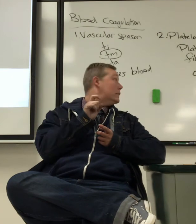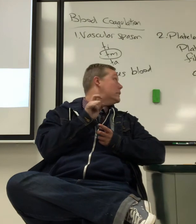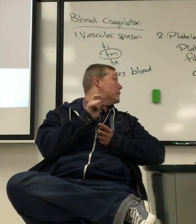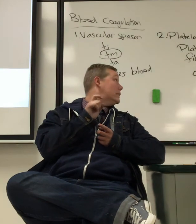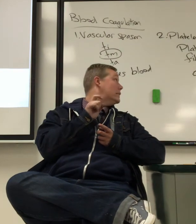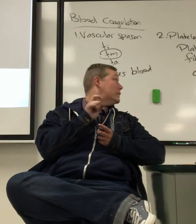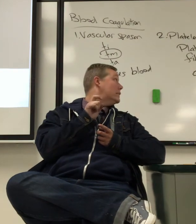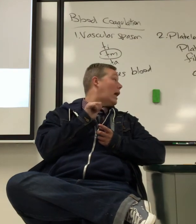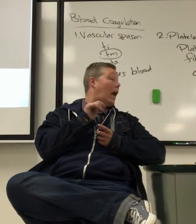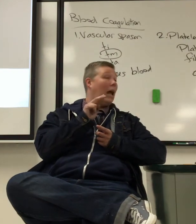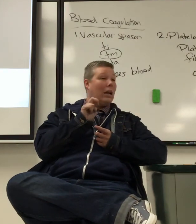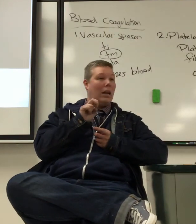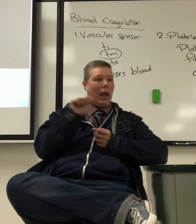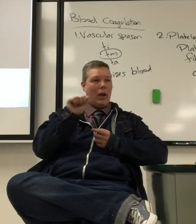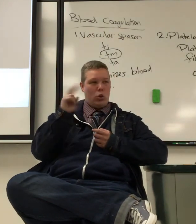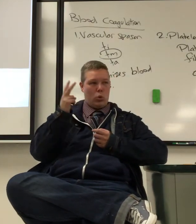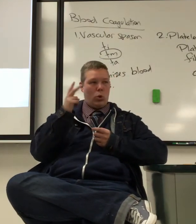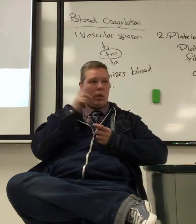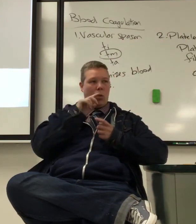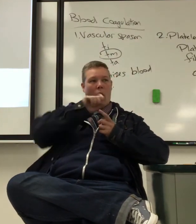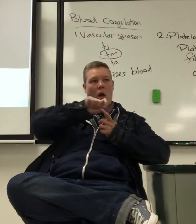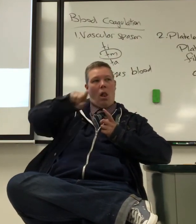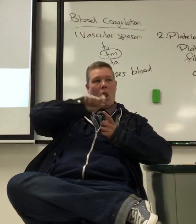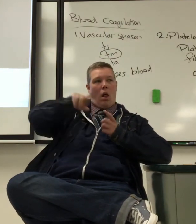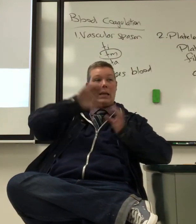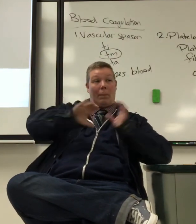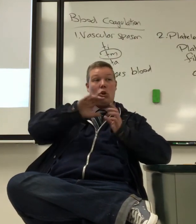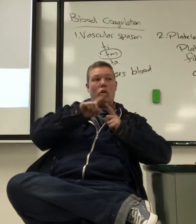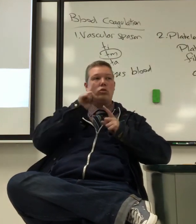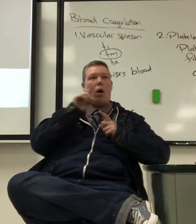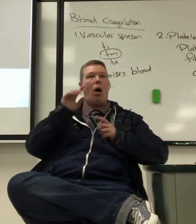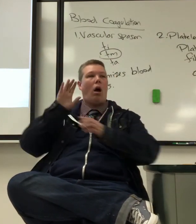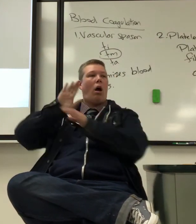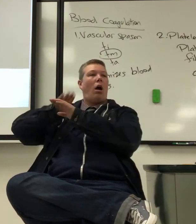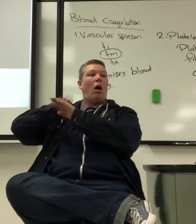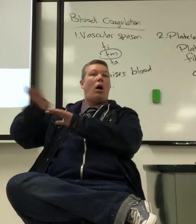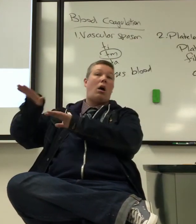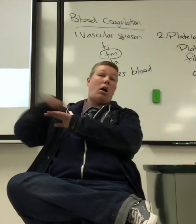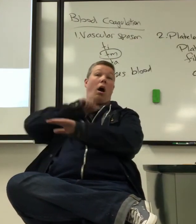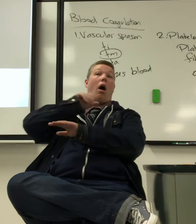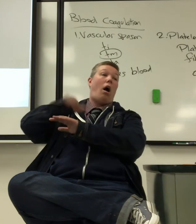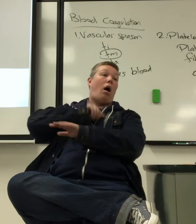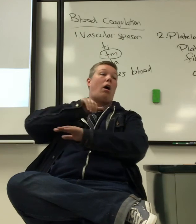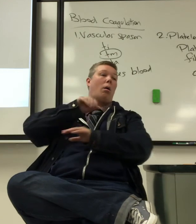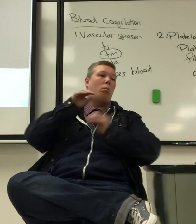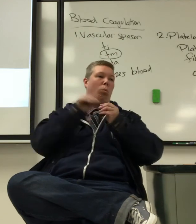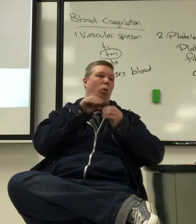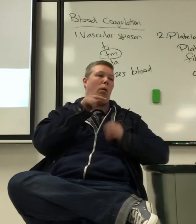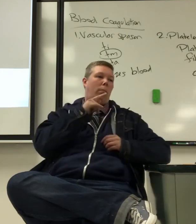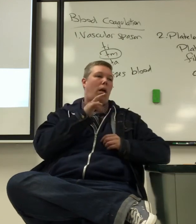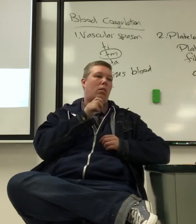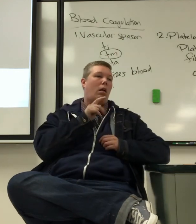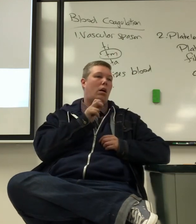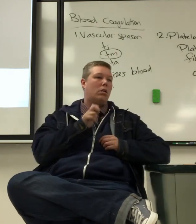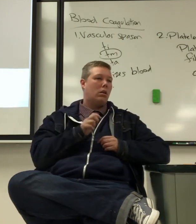These are chemicals that will facilitate more platelets to come. So we call this a positive